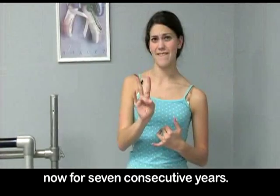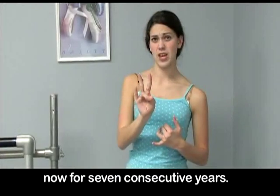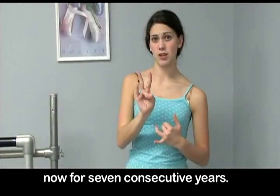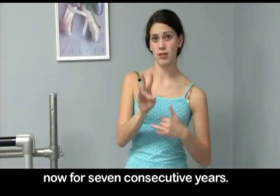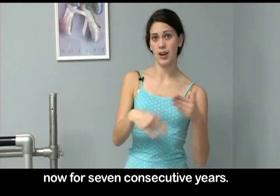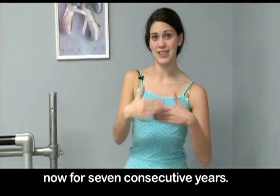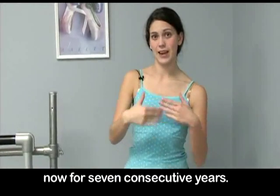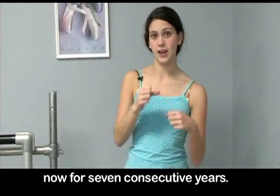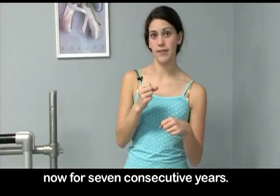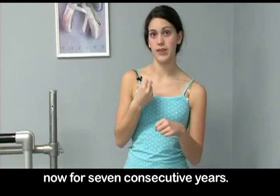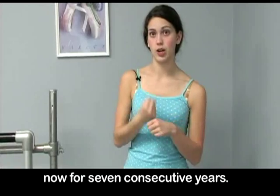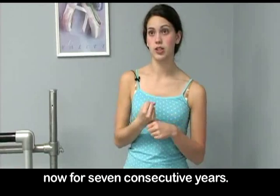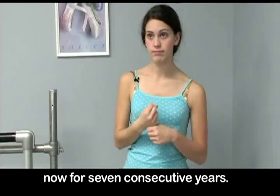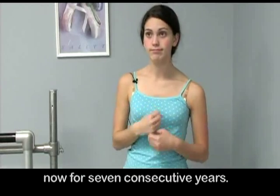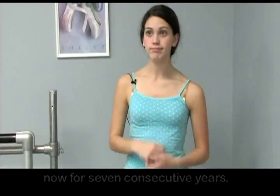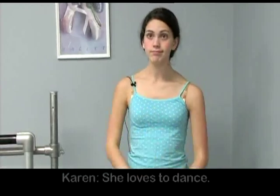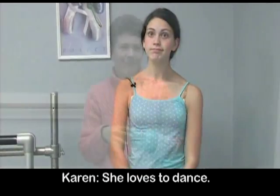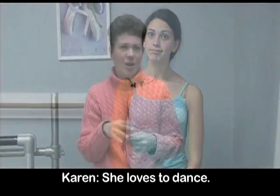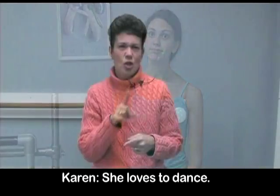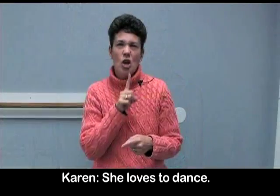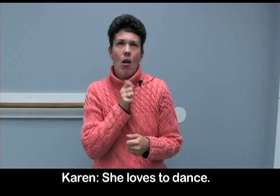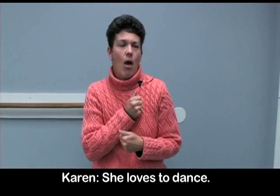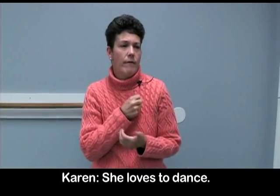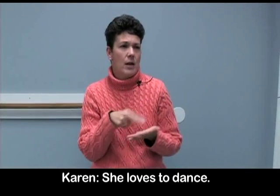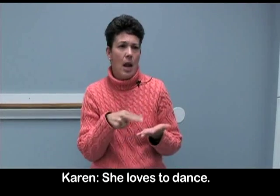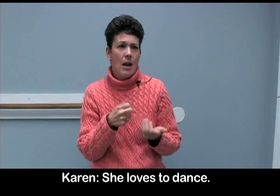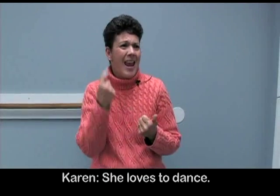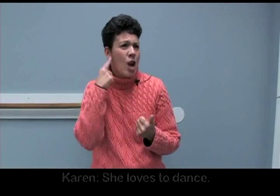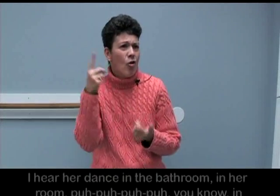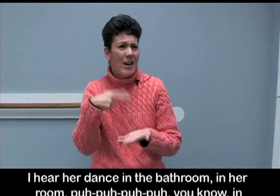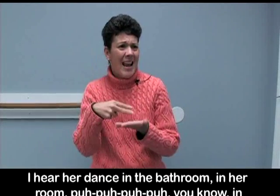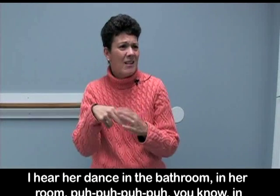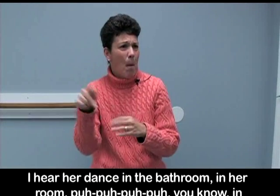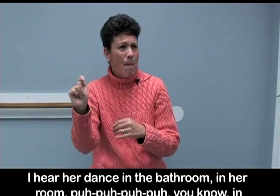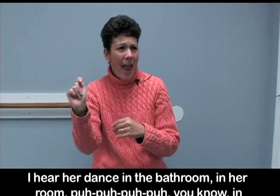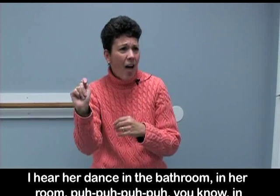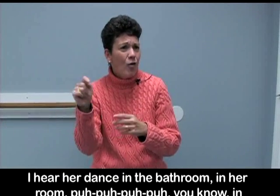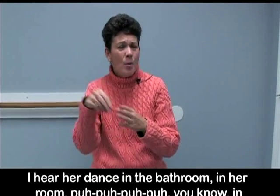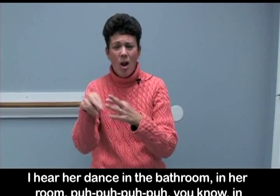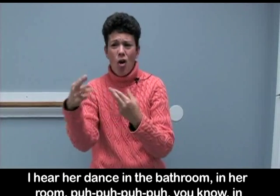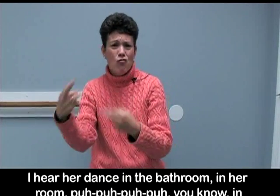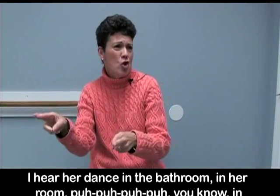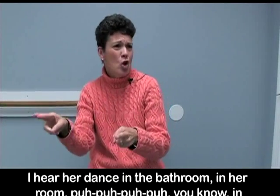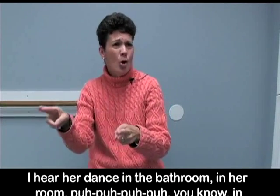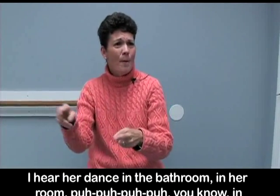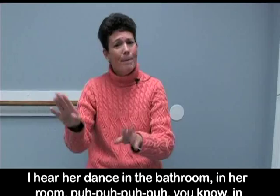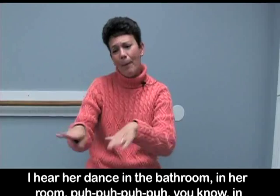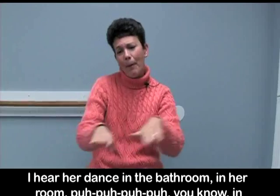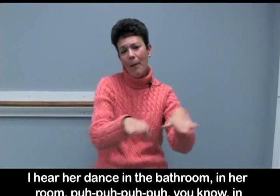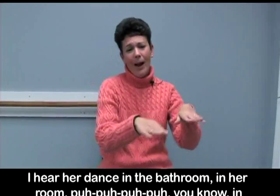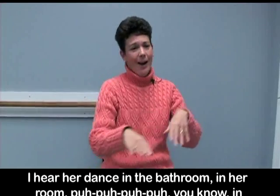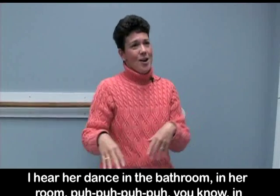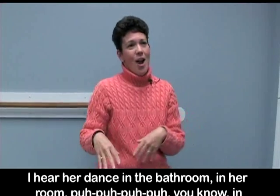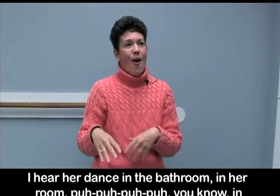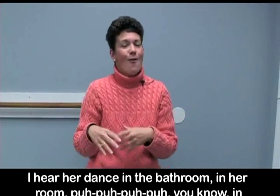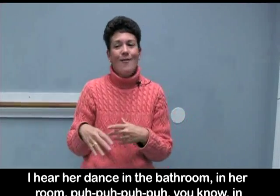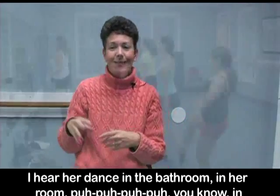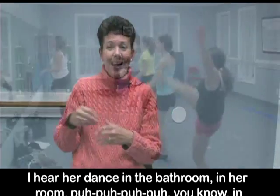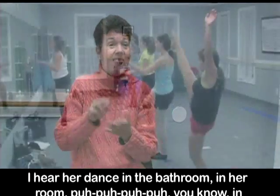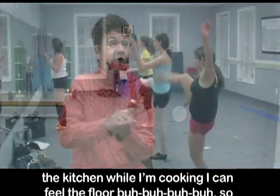7 consecutive years. She loves to dance. I hear her dance in the bathroom, in her room, you know, in the